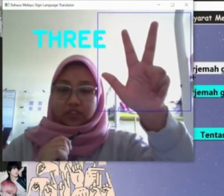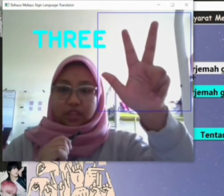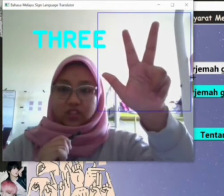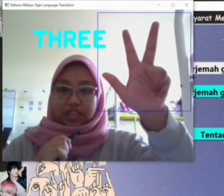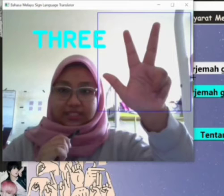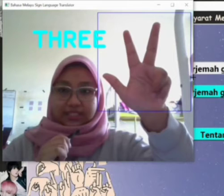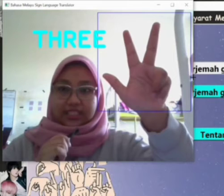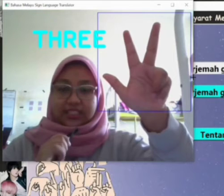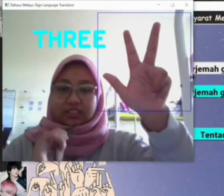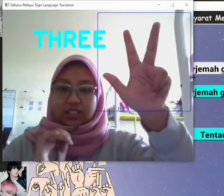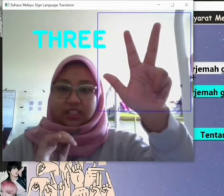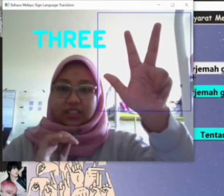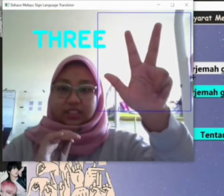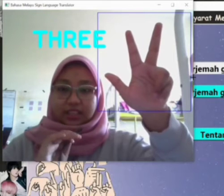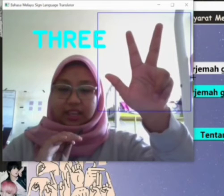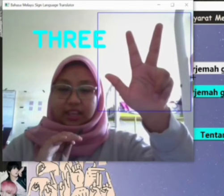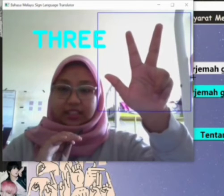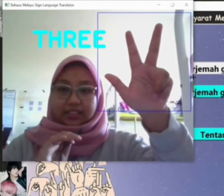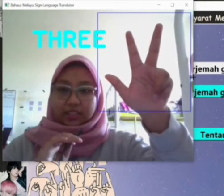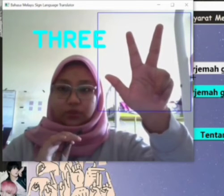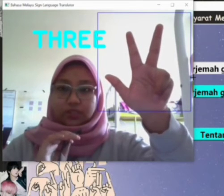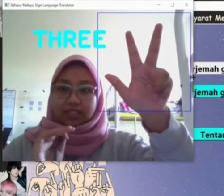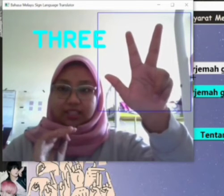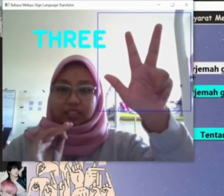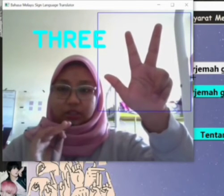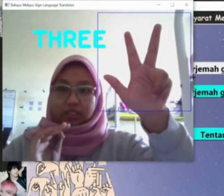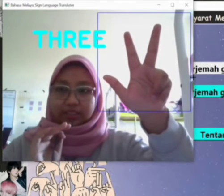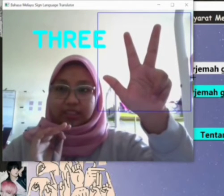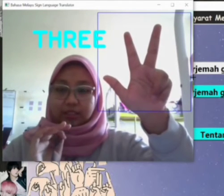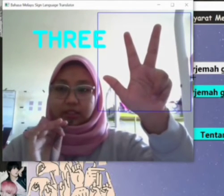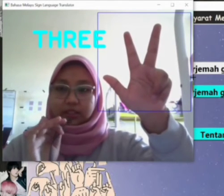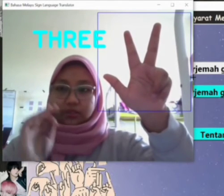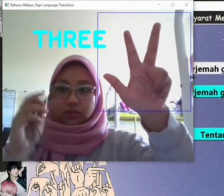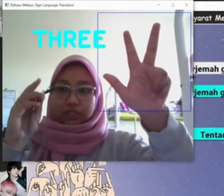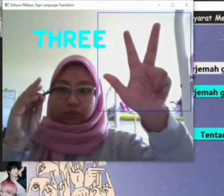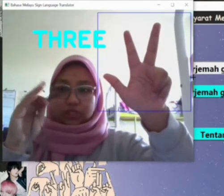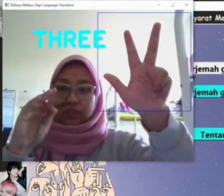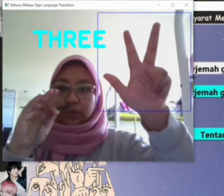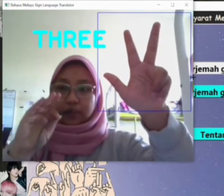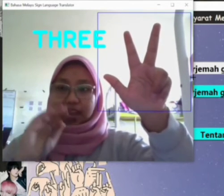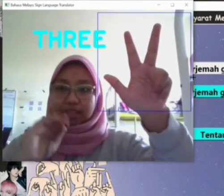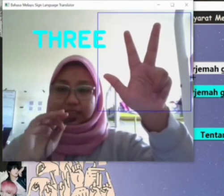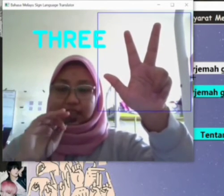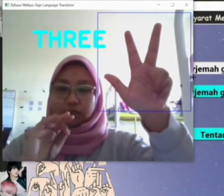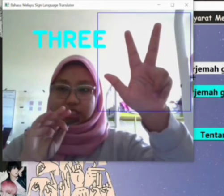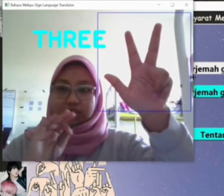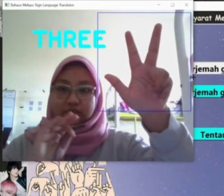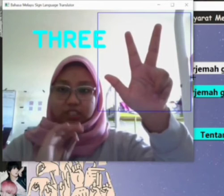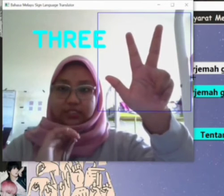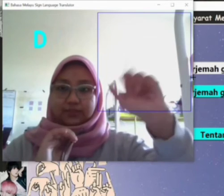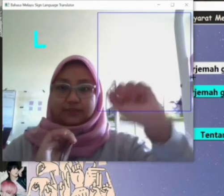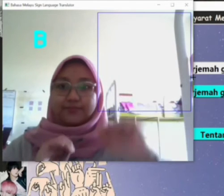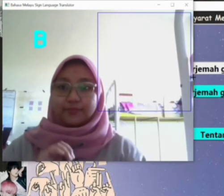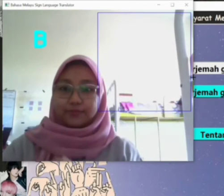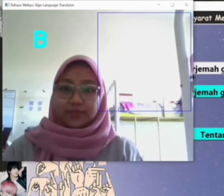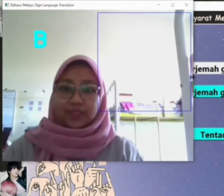So as you can see, the 3 hand gesture will translate it into the text. So it will appear as the text which is 3.